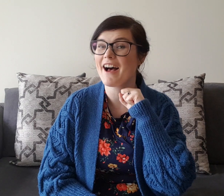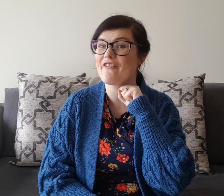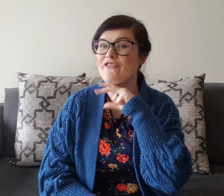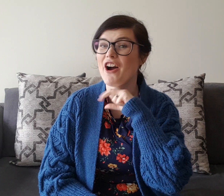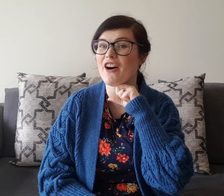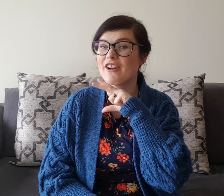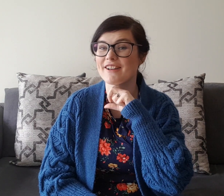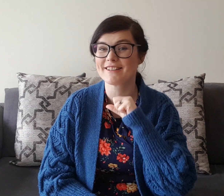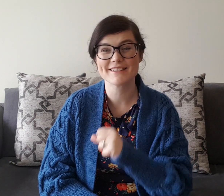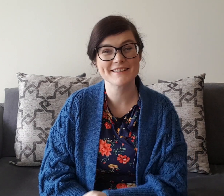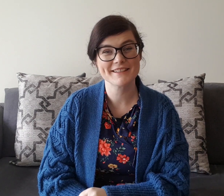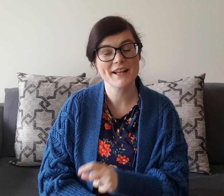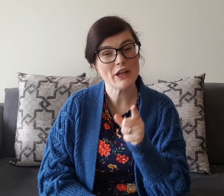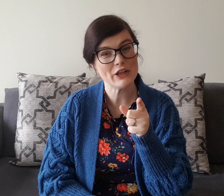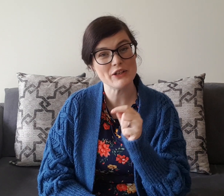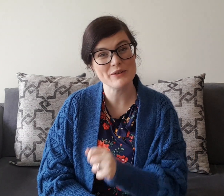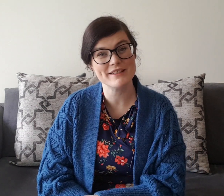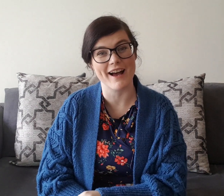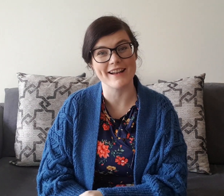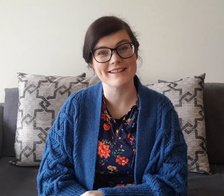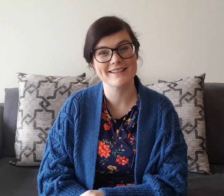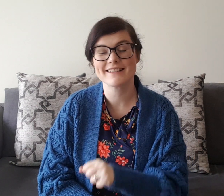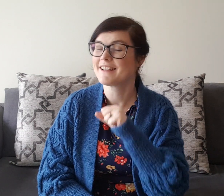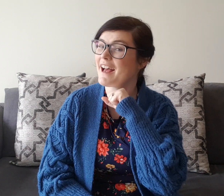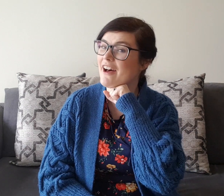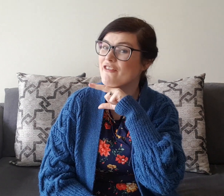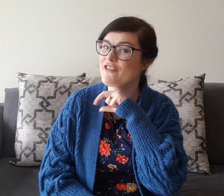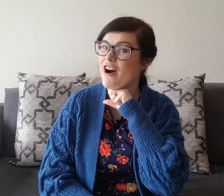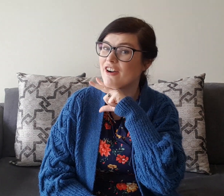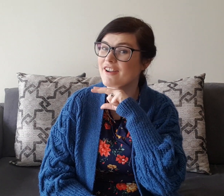A frog. Can you sign a frog?